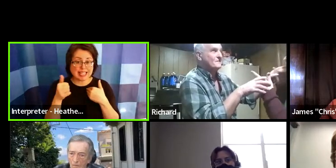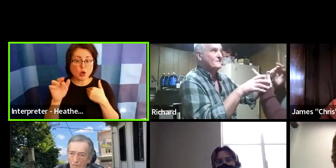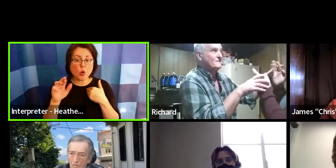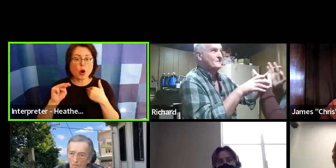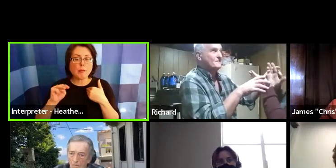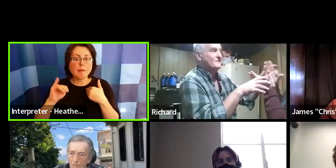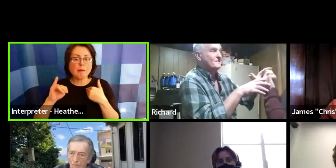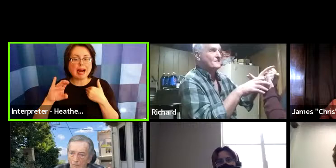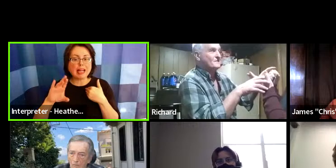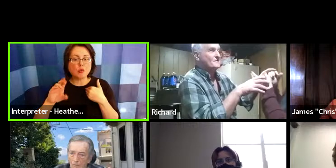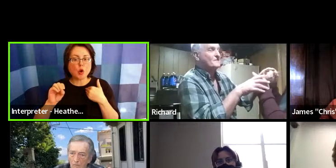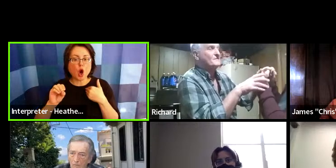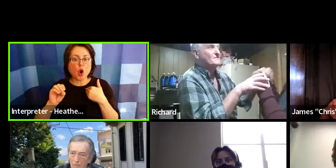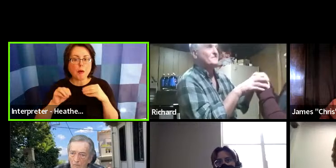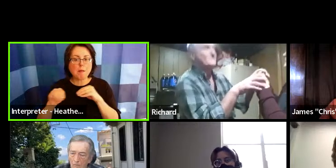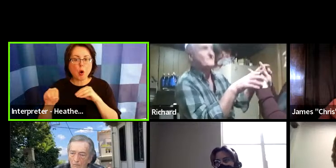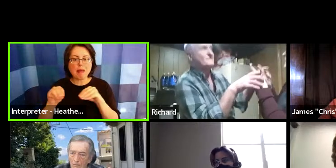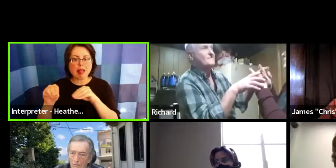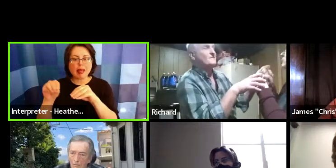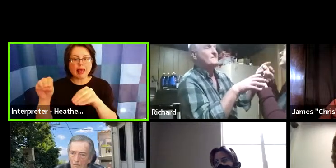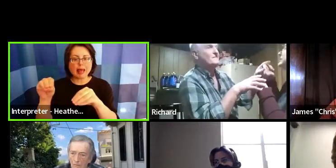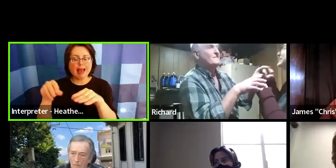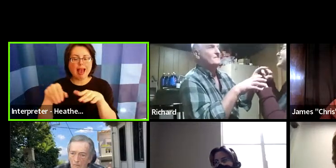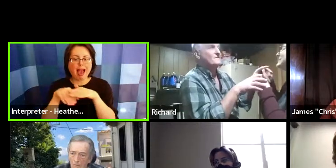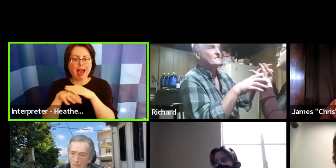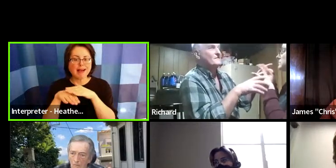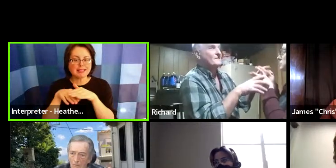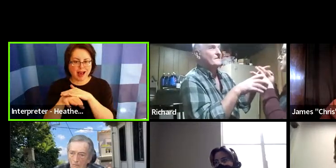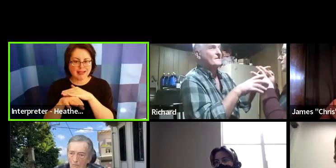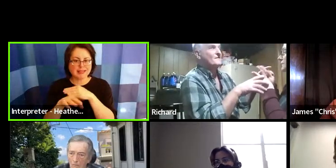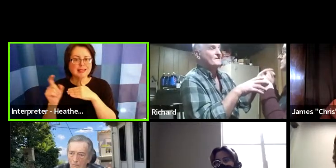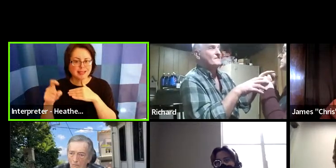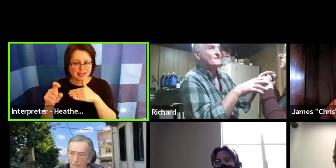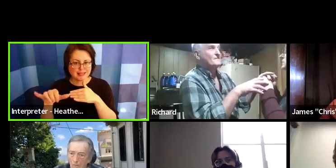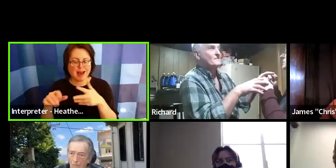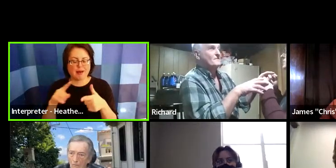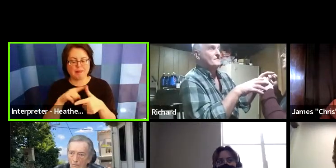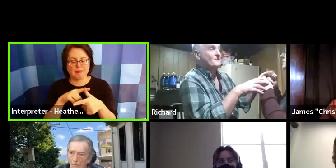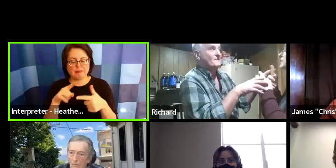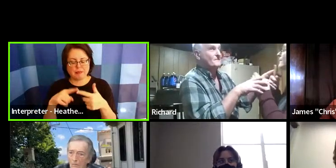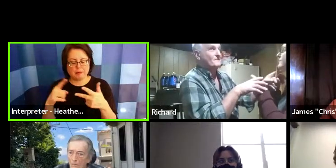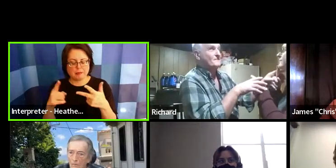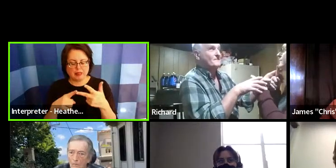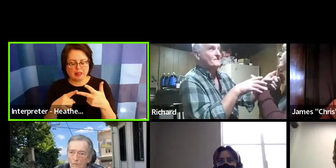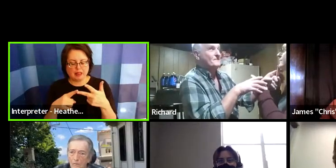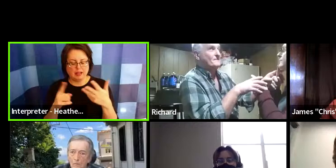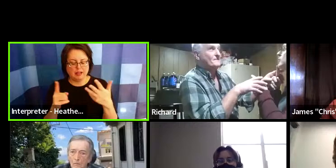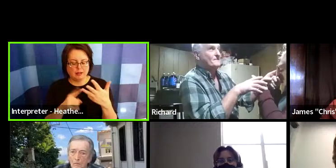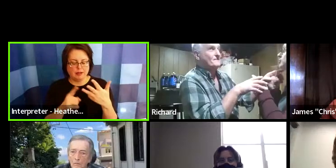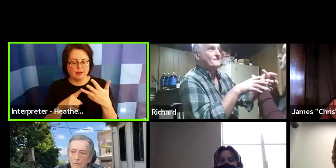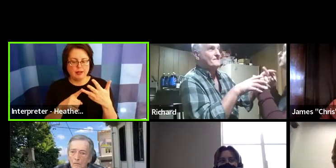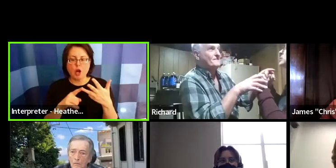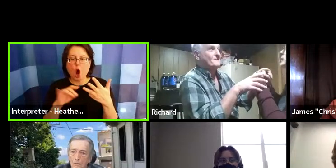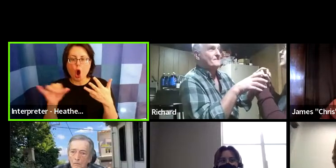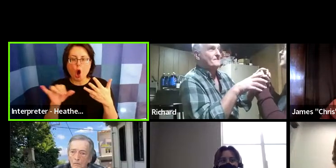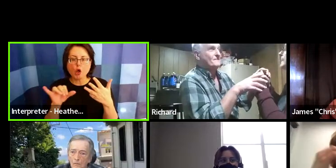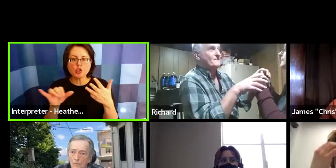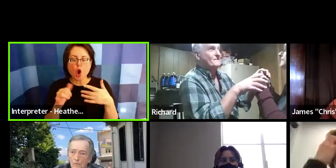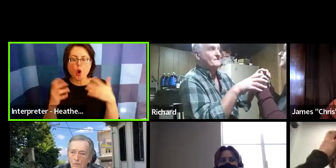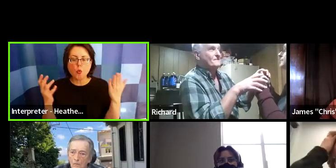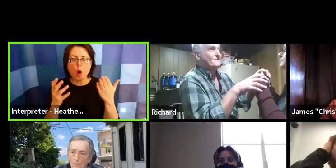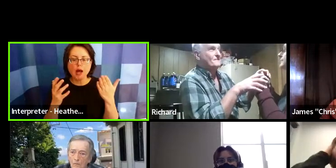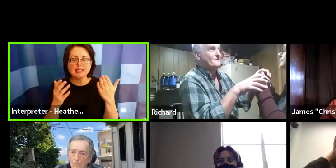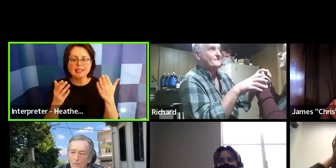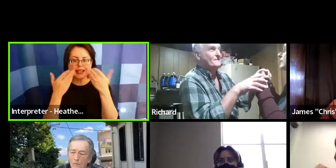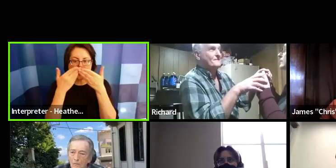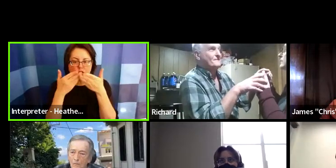But there definitely is a component within our assessment regarding the public's general